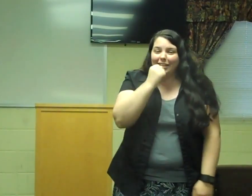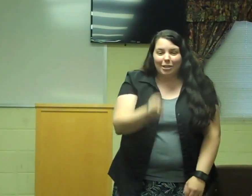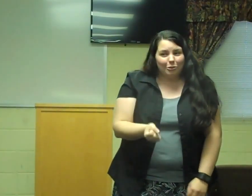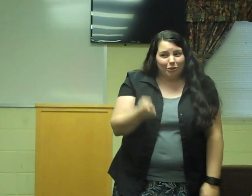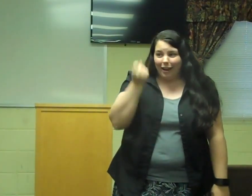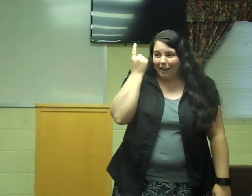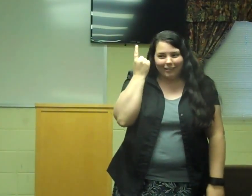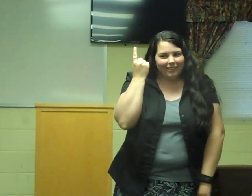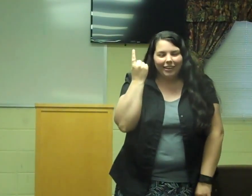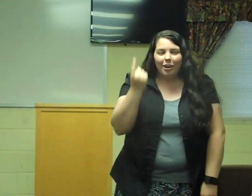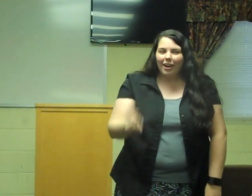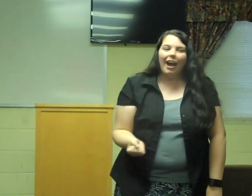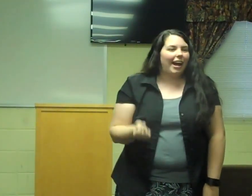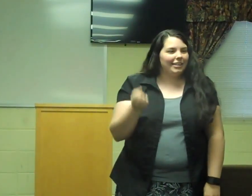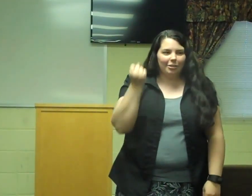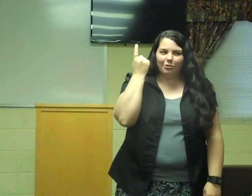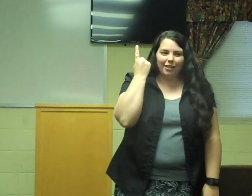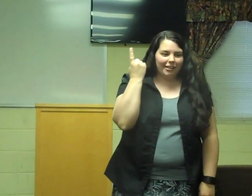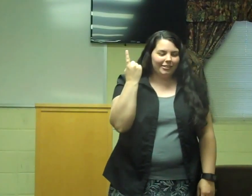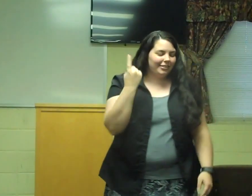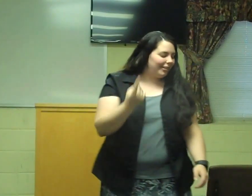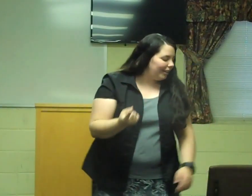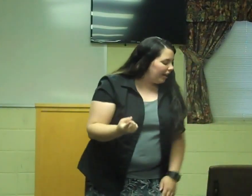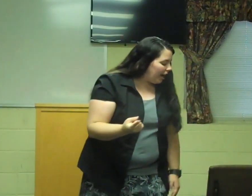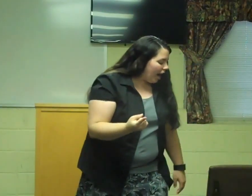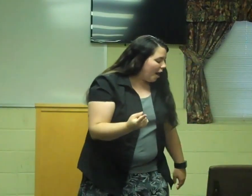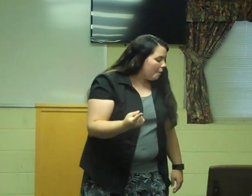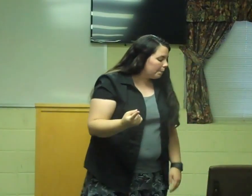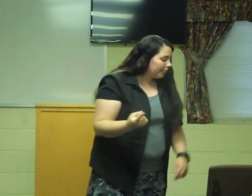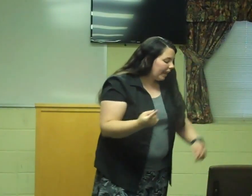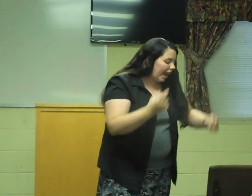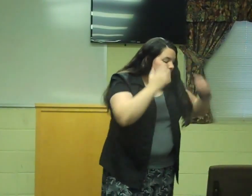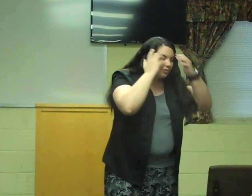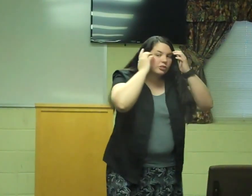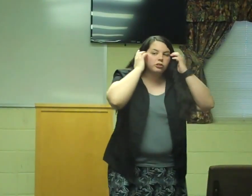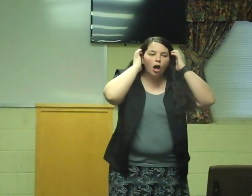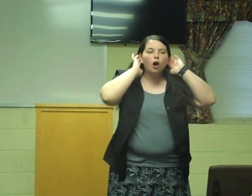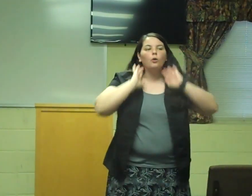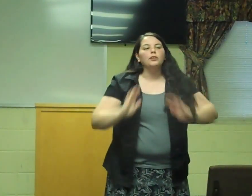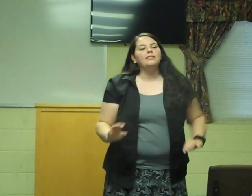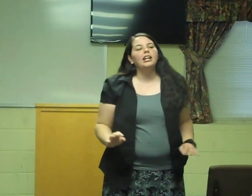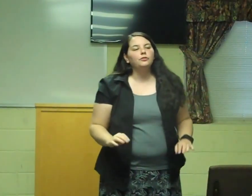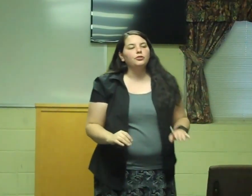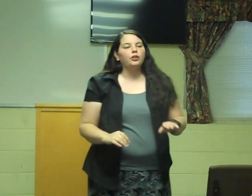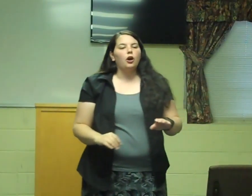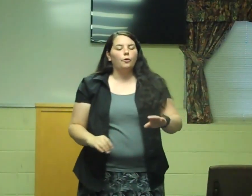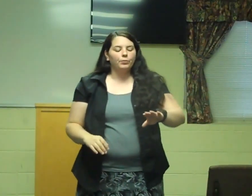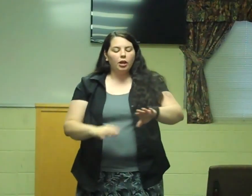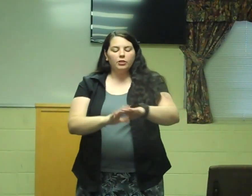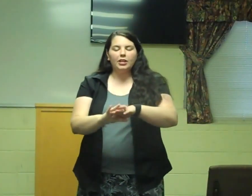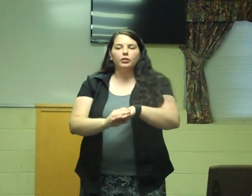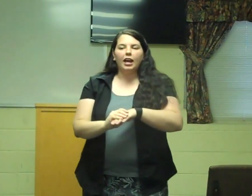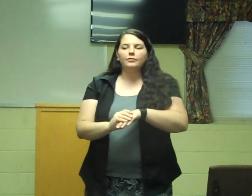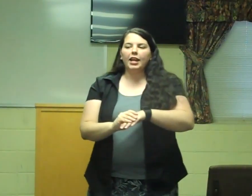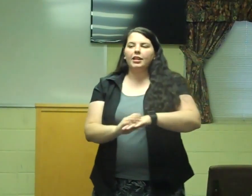didn't understand. I didn't understand. And then slow. The sign for slow. Take your left